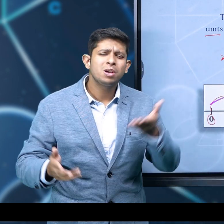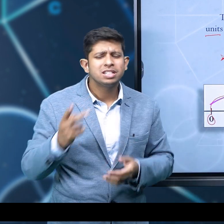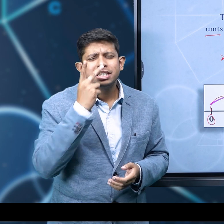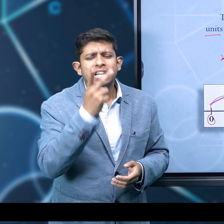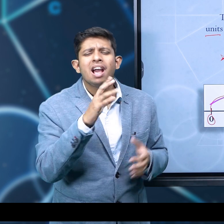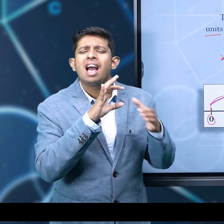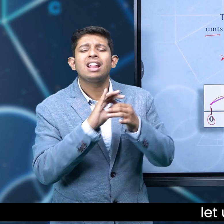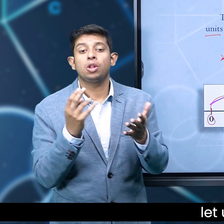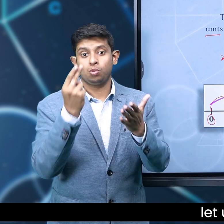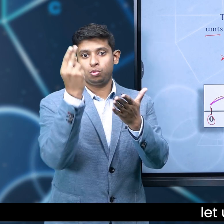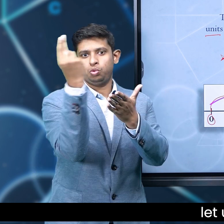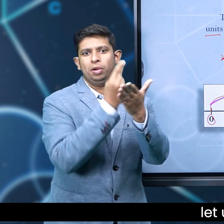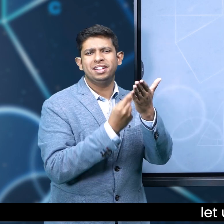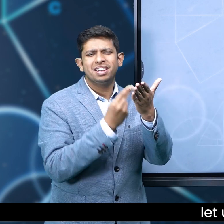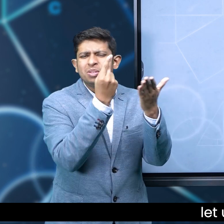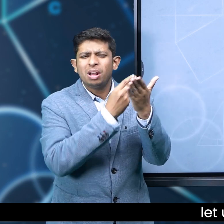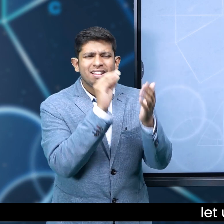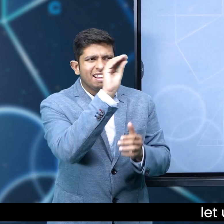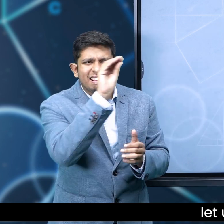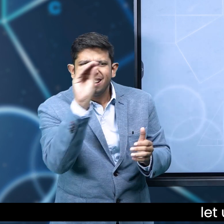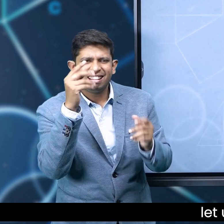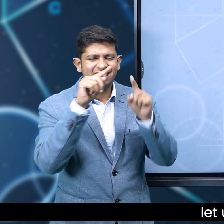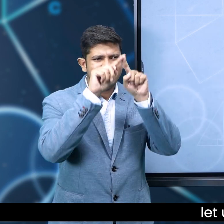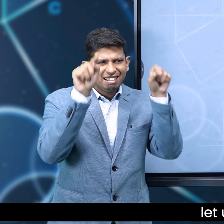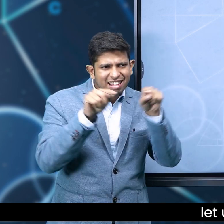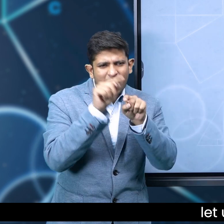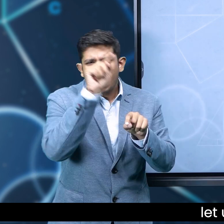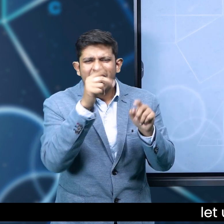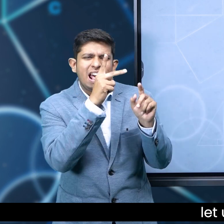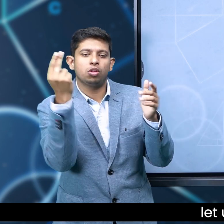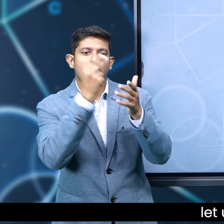Children, now let us see the patterns.